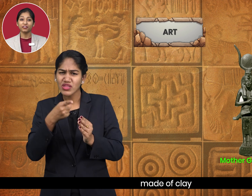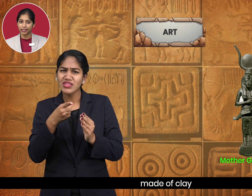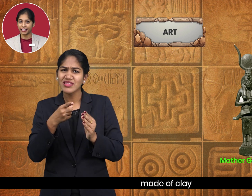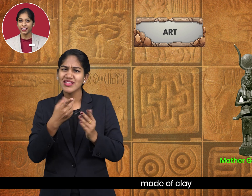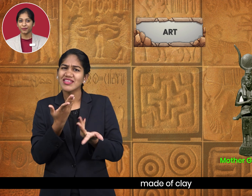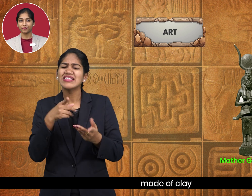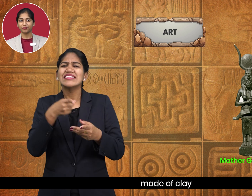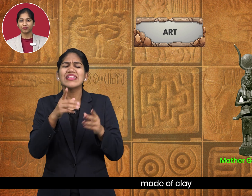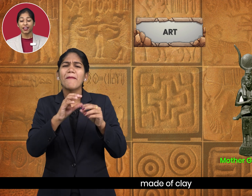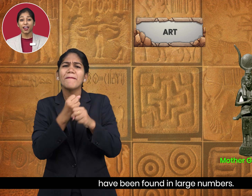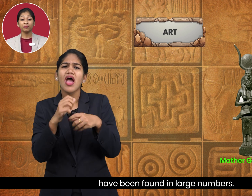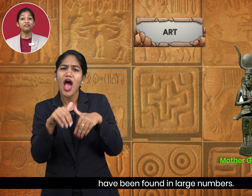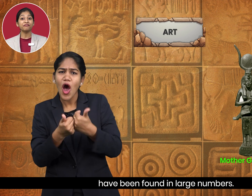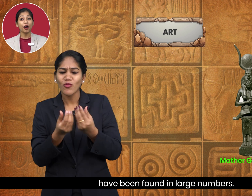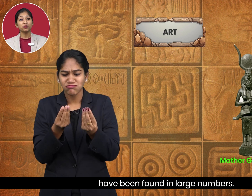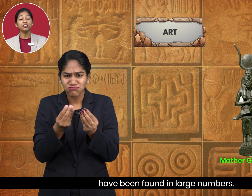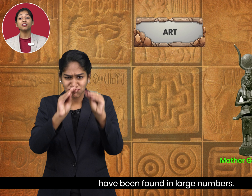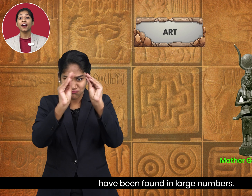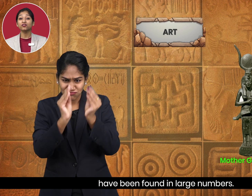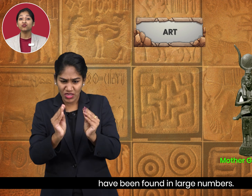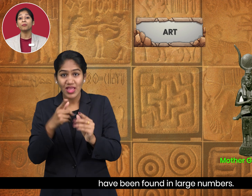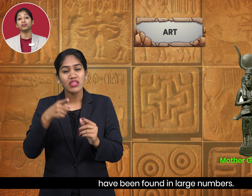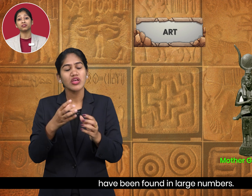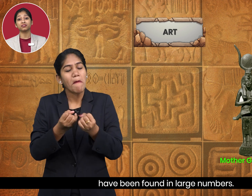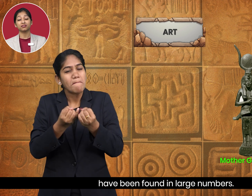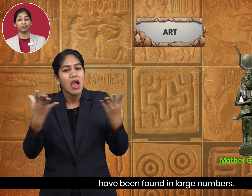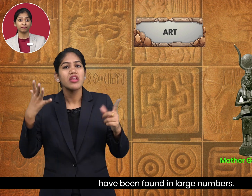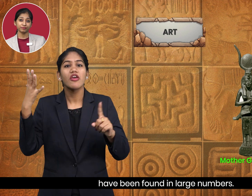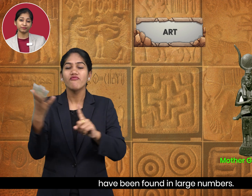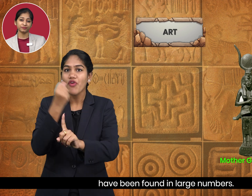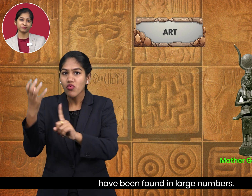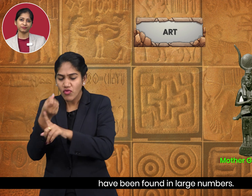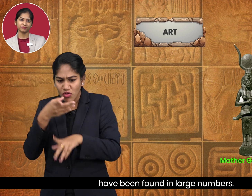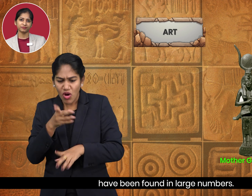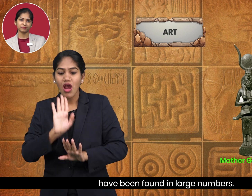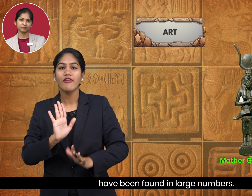made of clay have been found in large numbers.